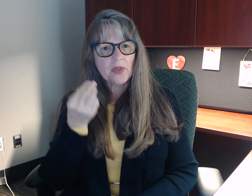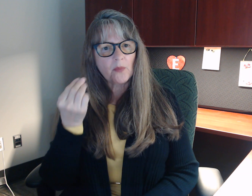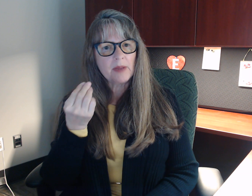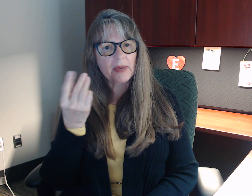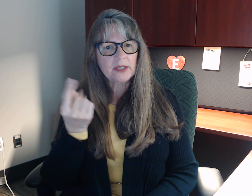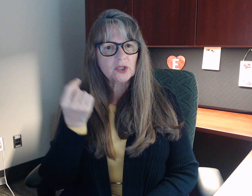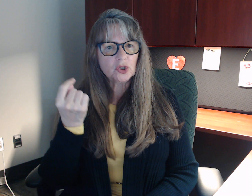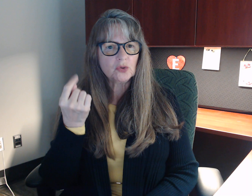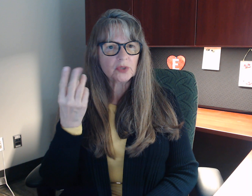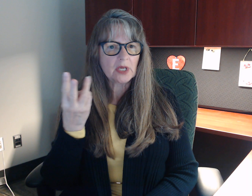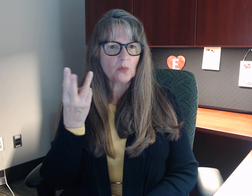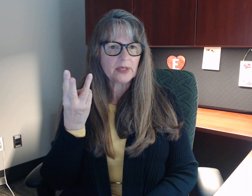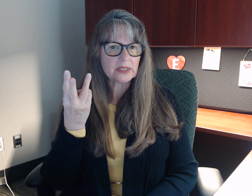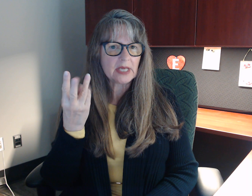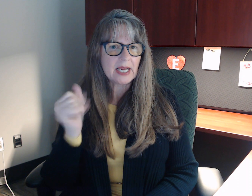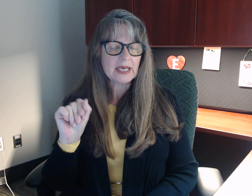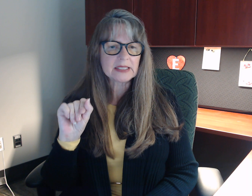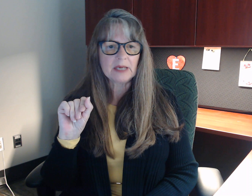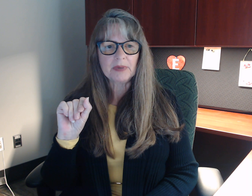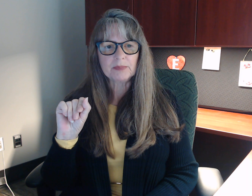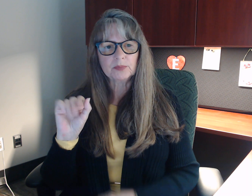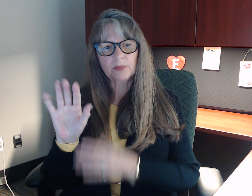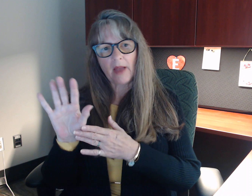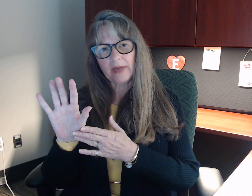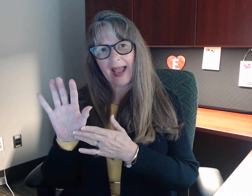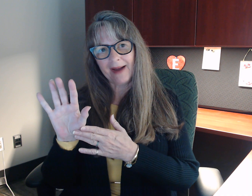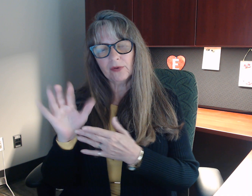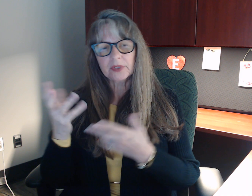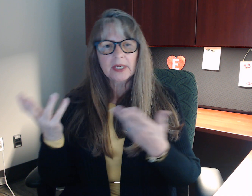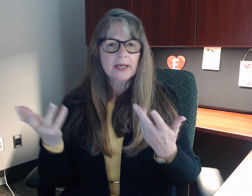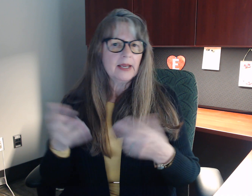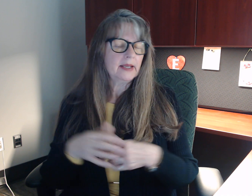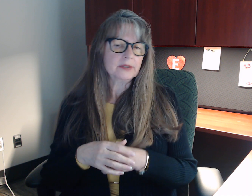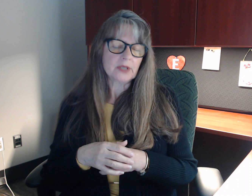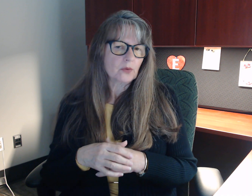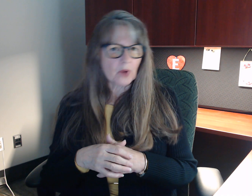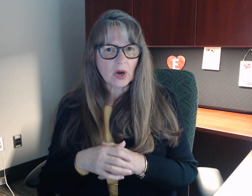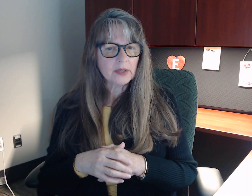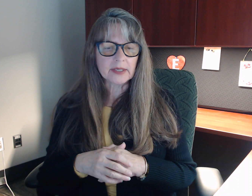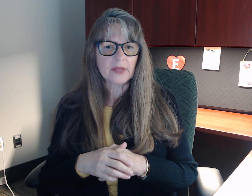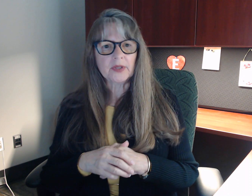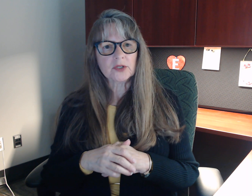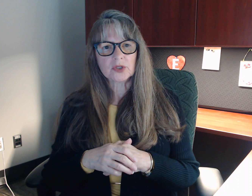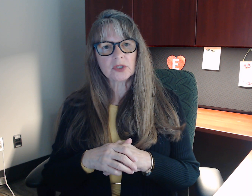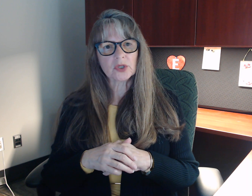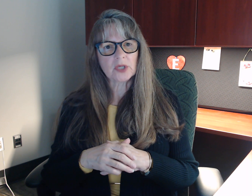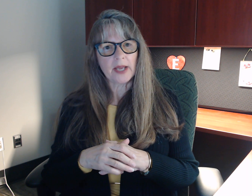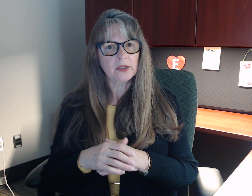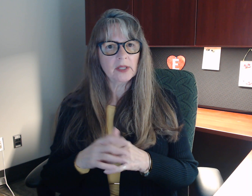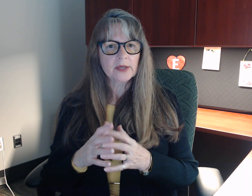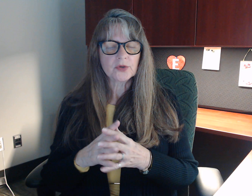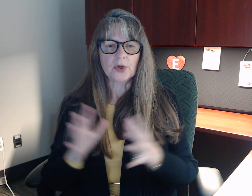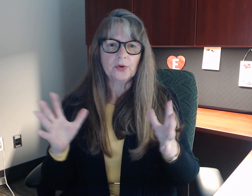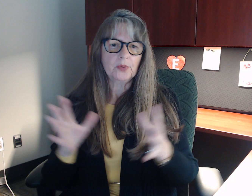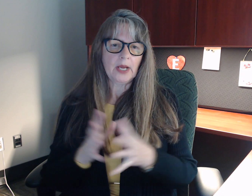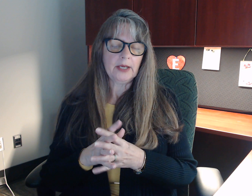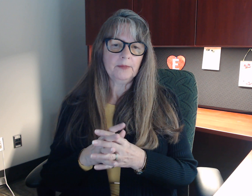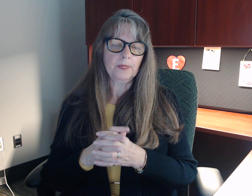way, Monday, Tuesday, Wednesday. Some people have it out. It's not wrong, and I think it's just a style. So,